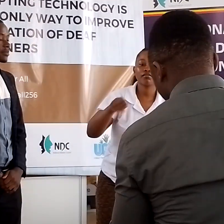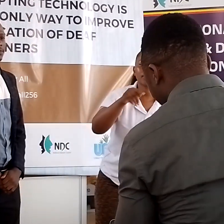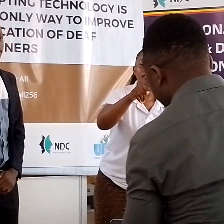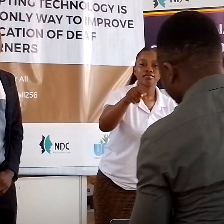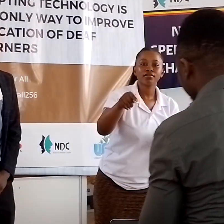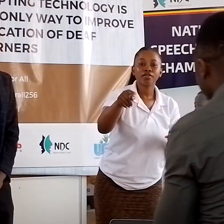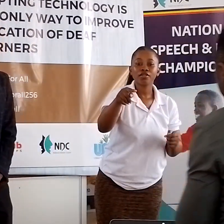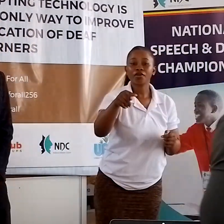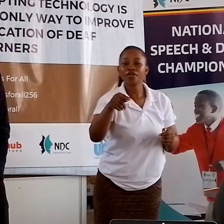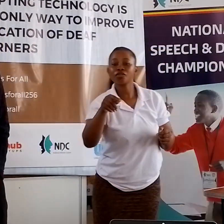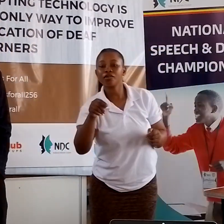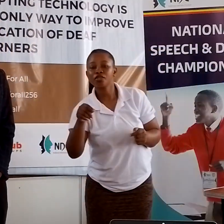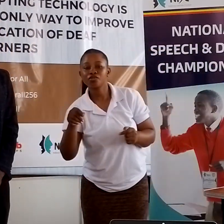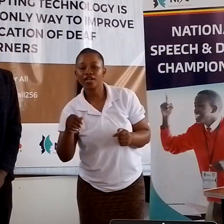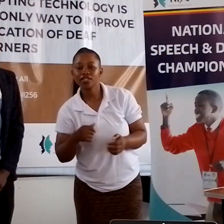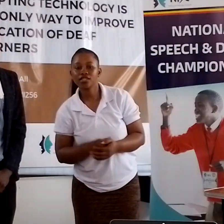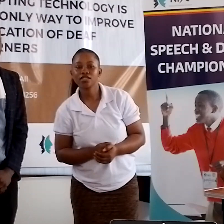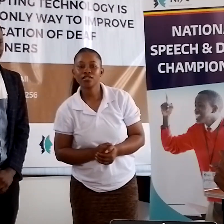everyone.